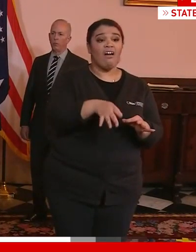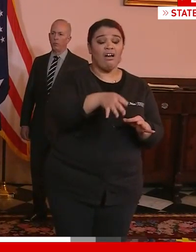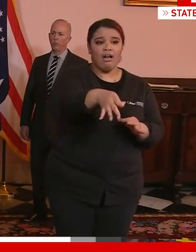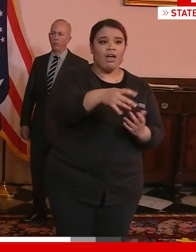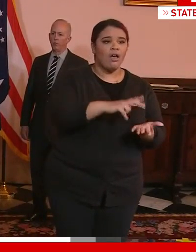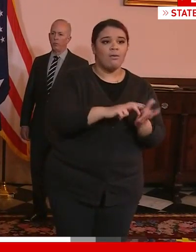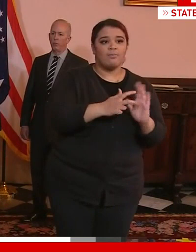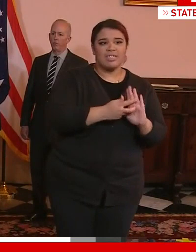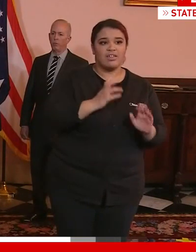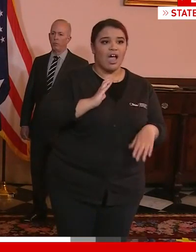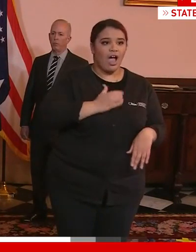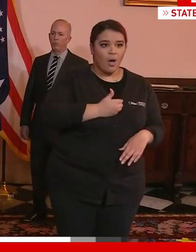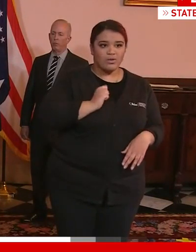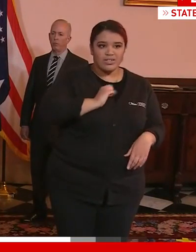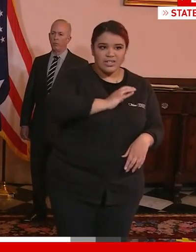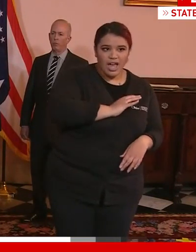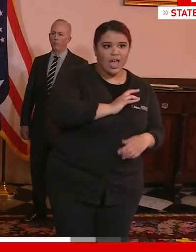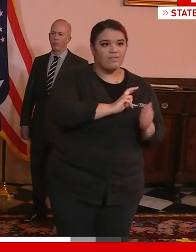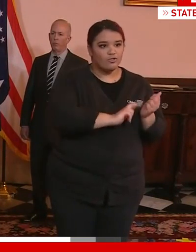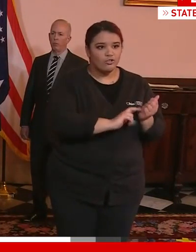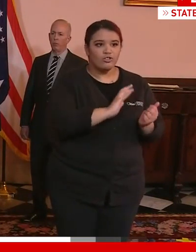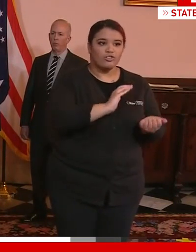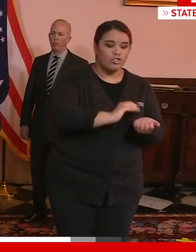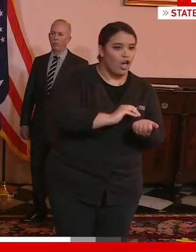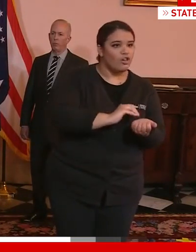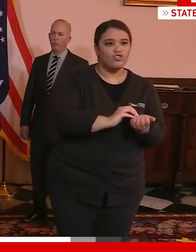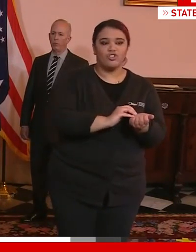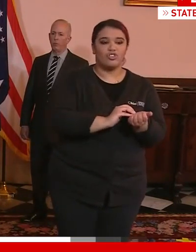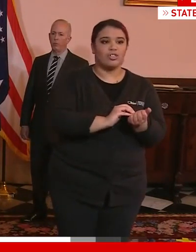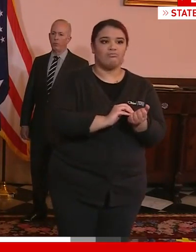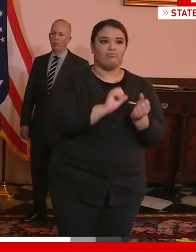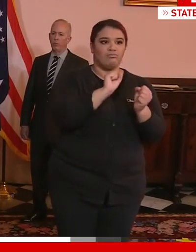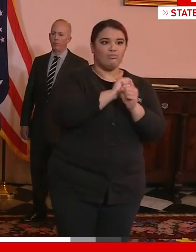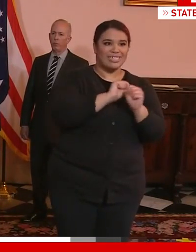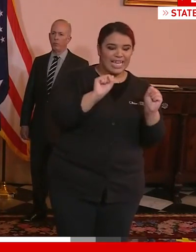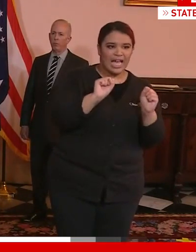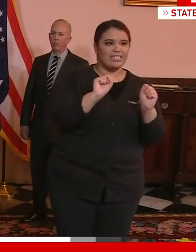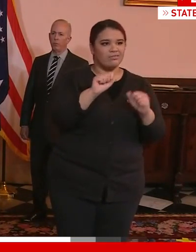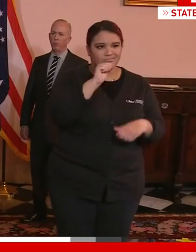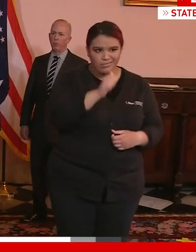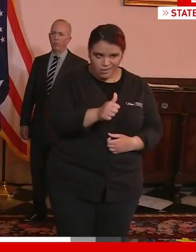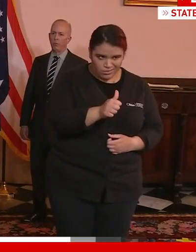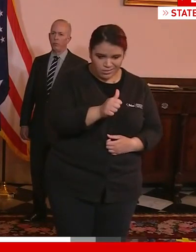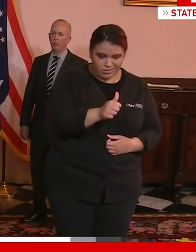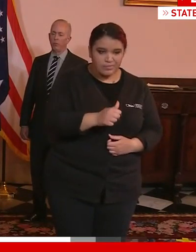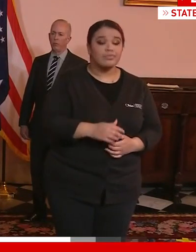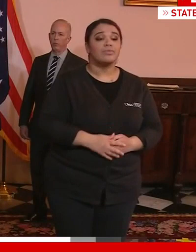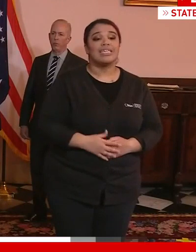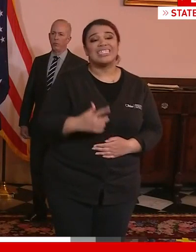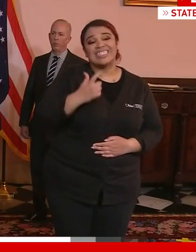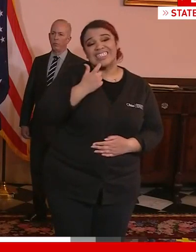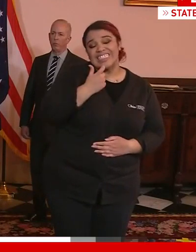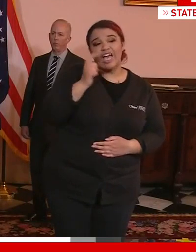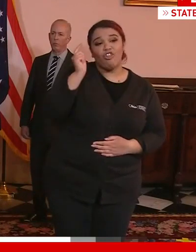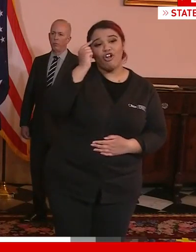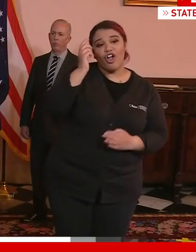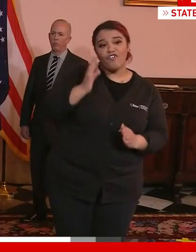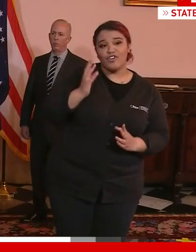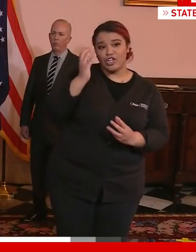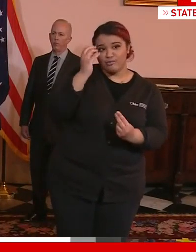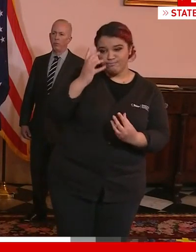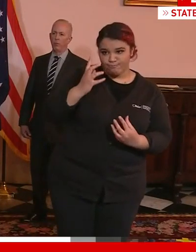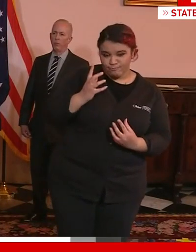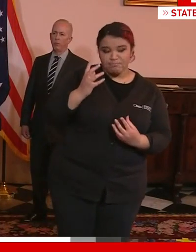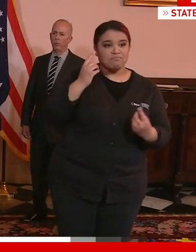protected to care for the most sick. So one of the things that the governor announced a few days ago was that we did indeed receive